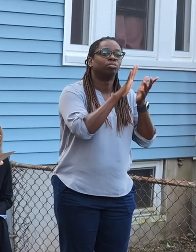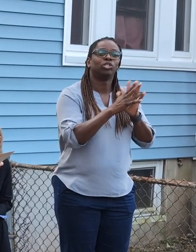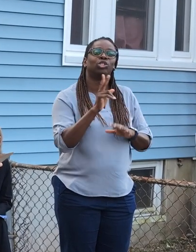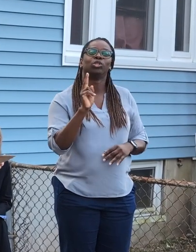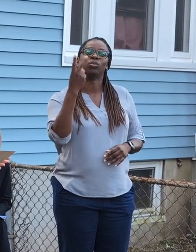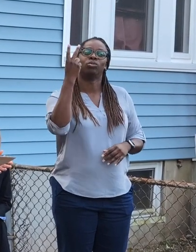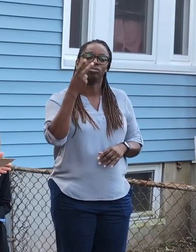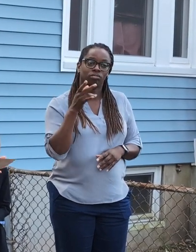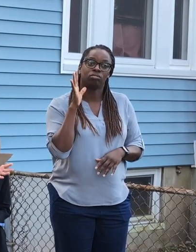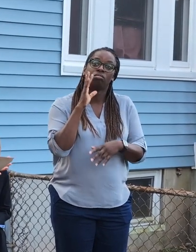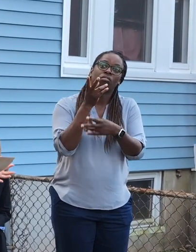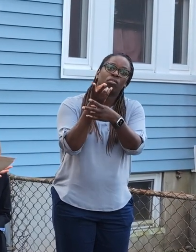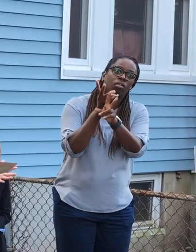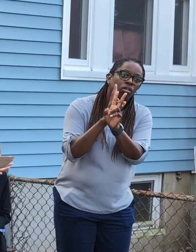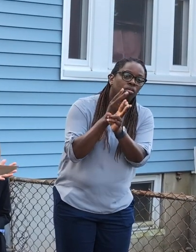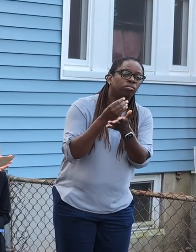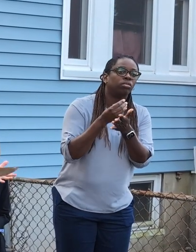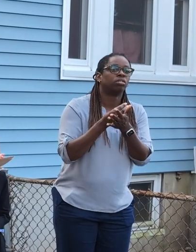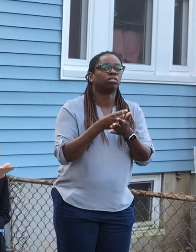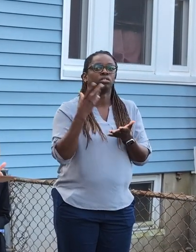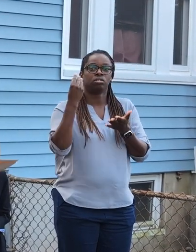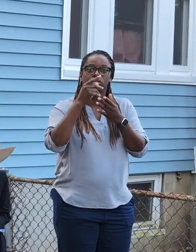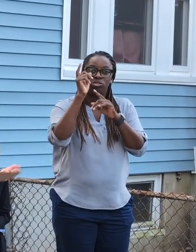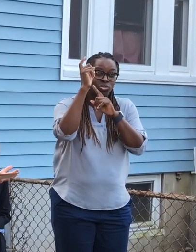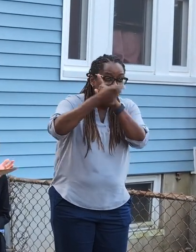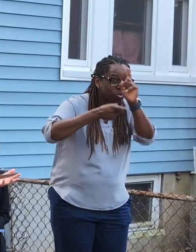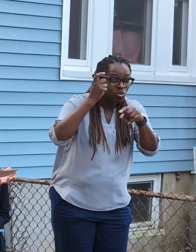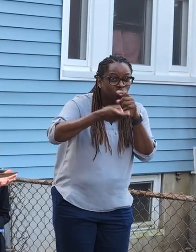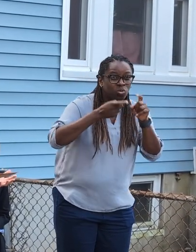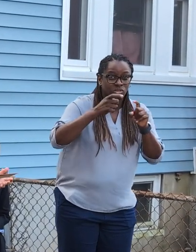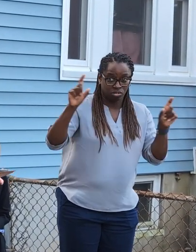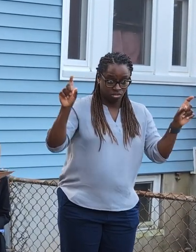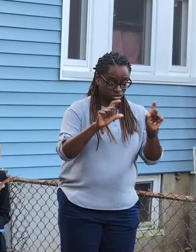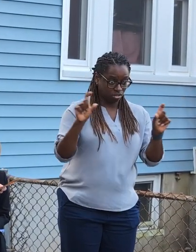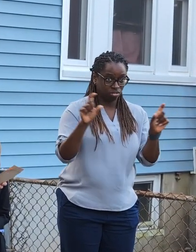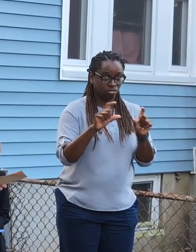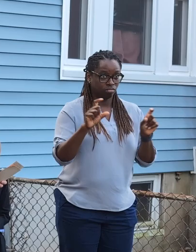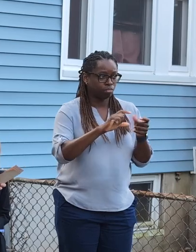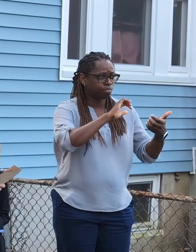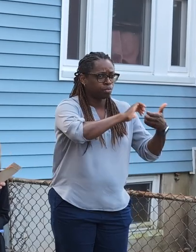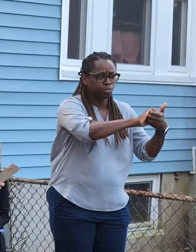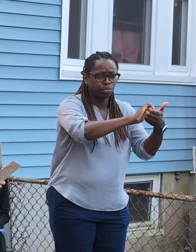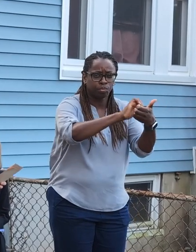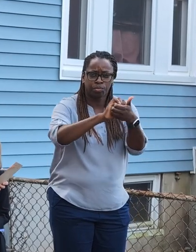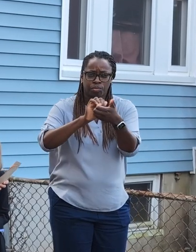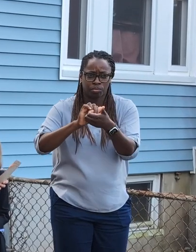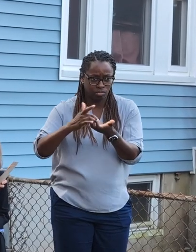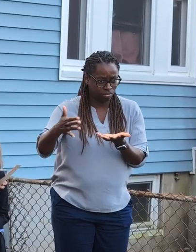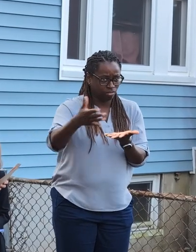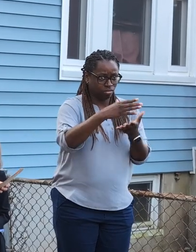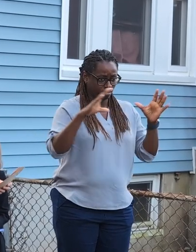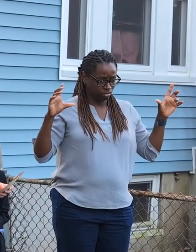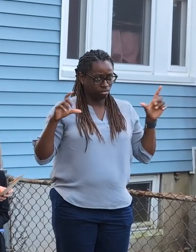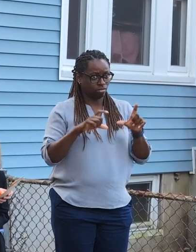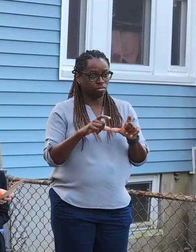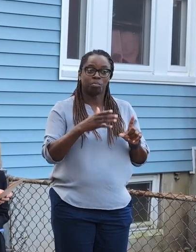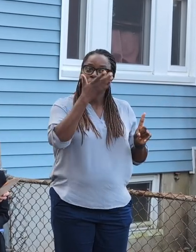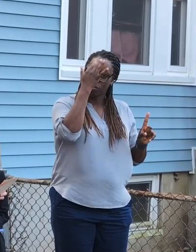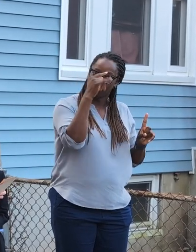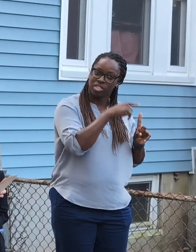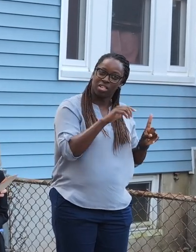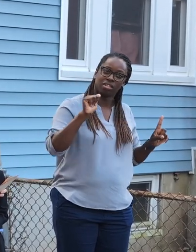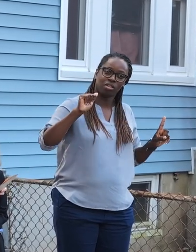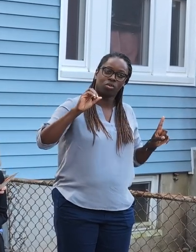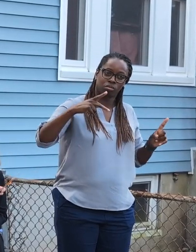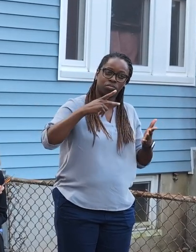we have philanthropy, et cetera, but we're able to make these projects work because of AOP. So that's like a very important point, is that it is leveraging so